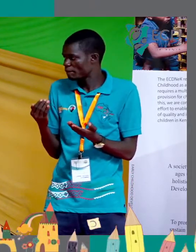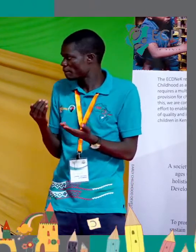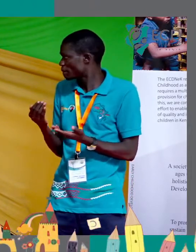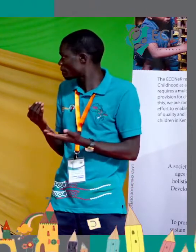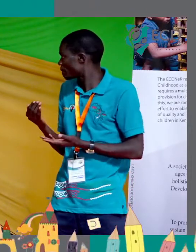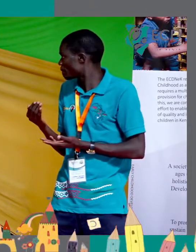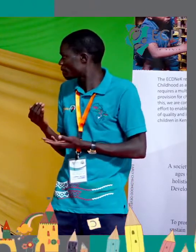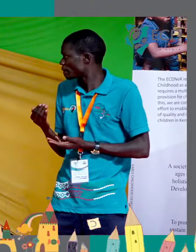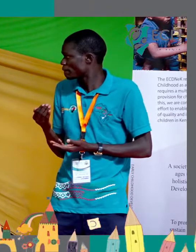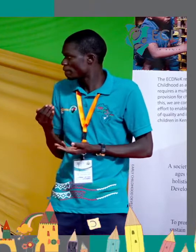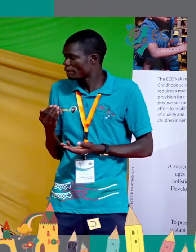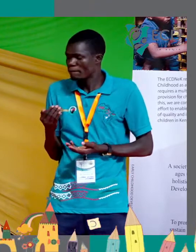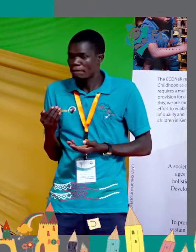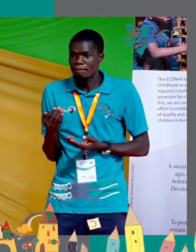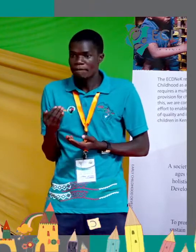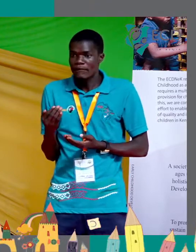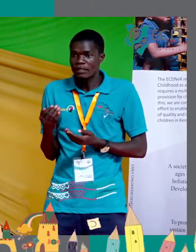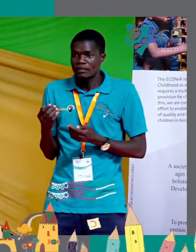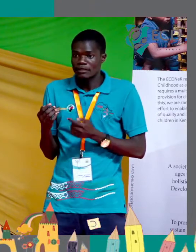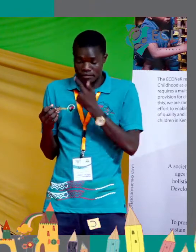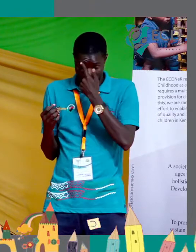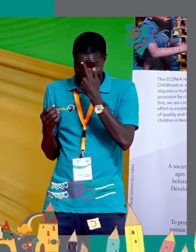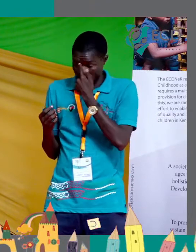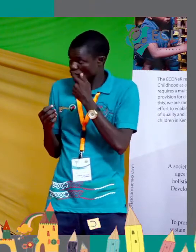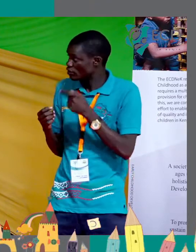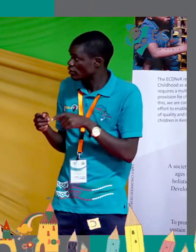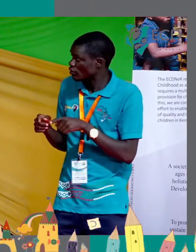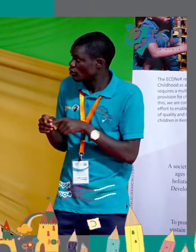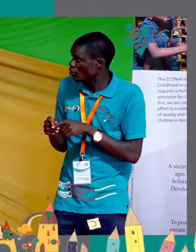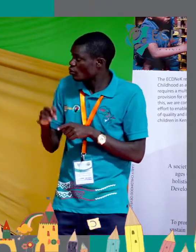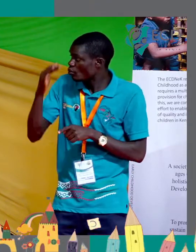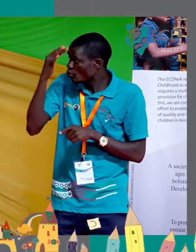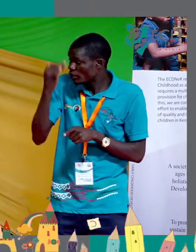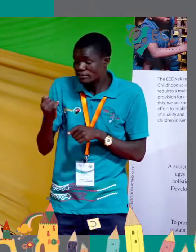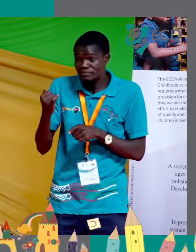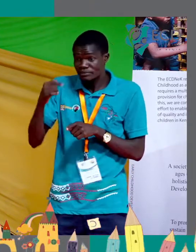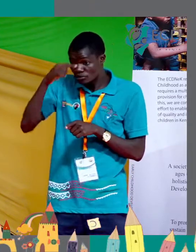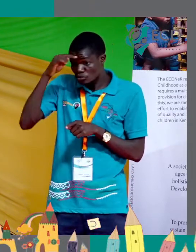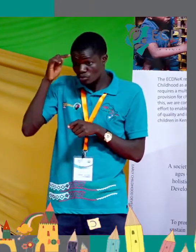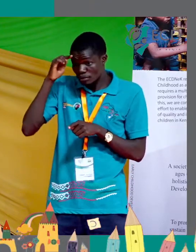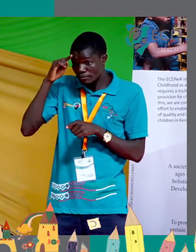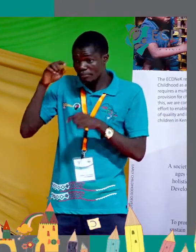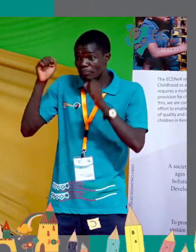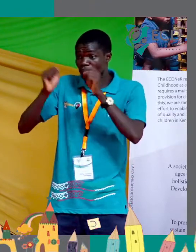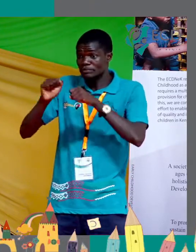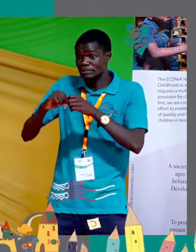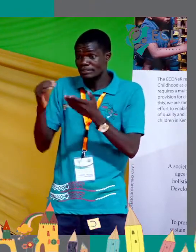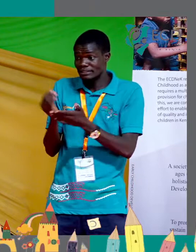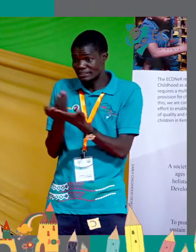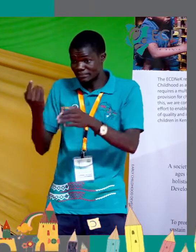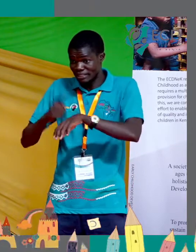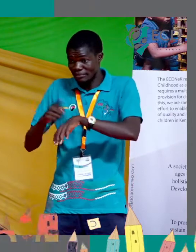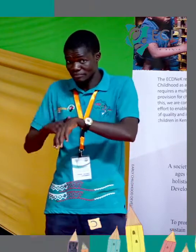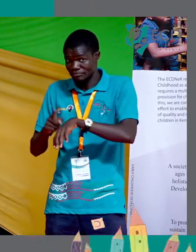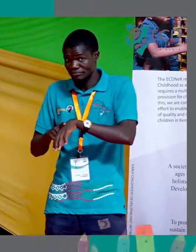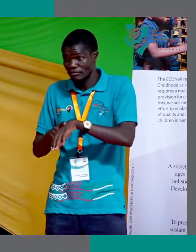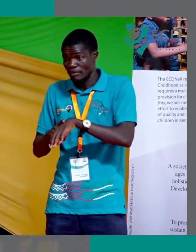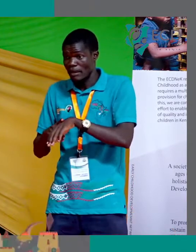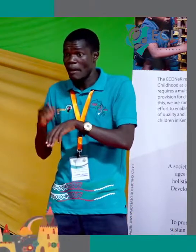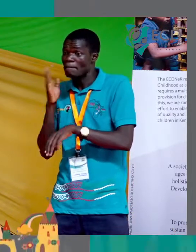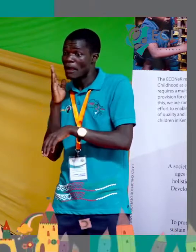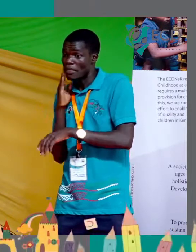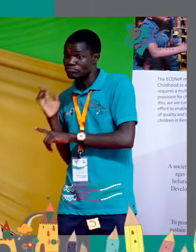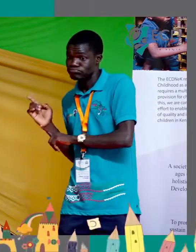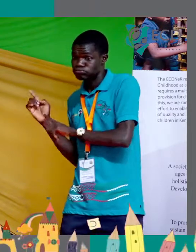by the judicial system. Why? Because they could be in the womb by the time the mother comes to